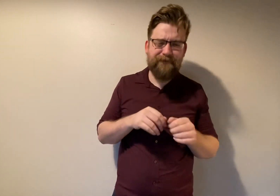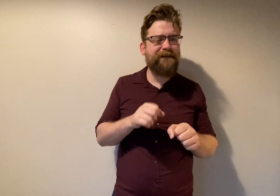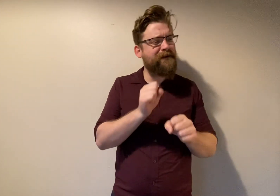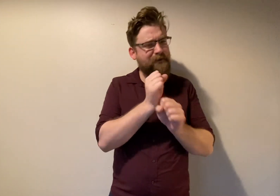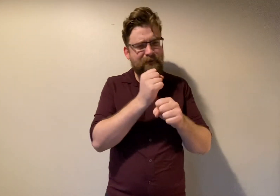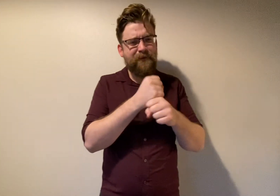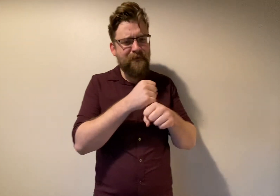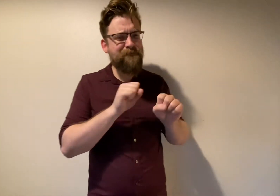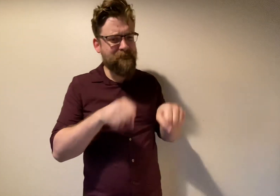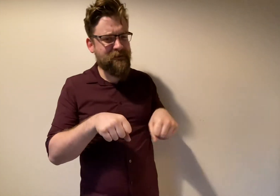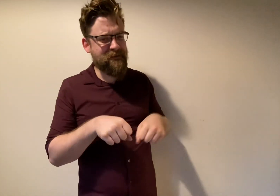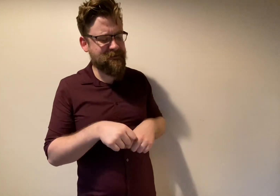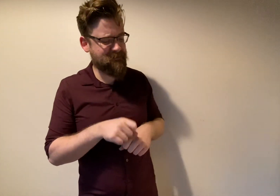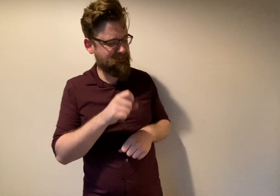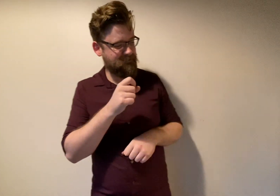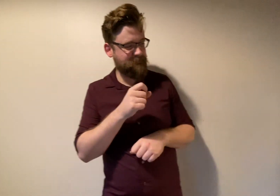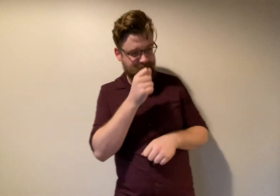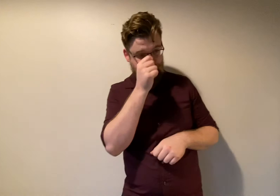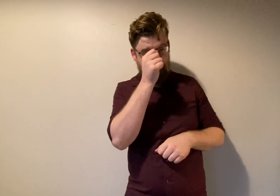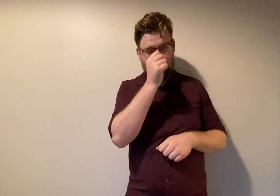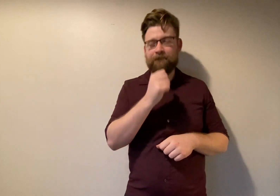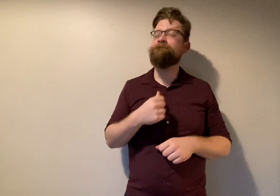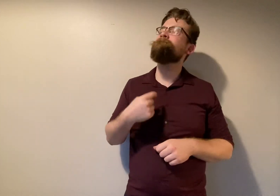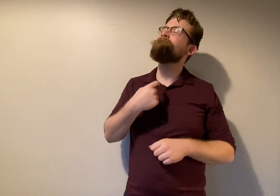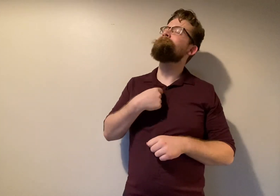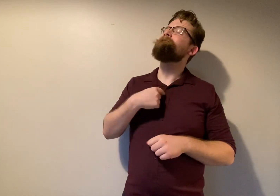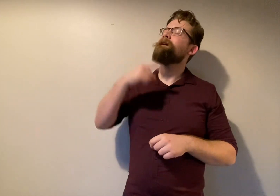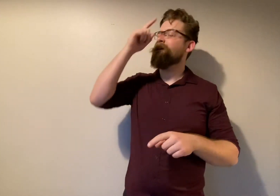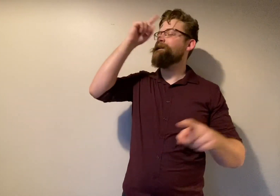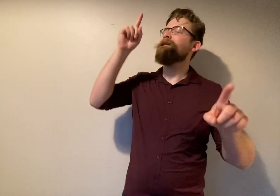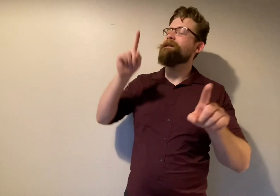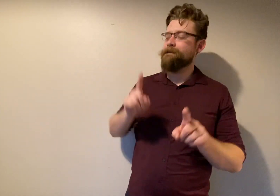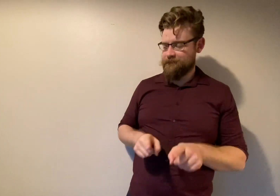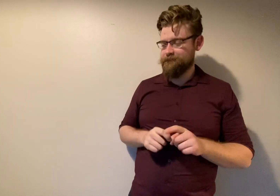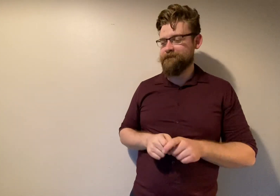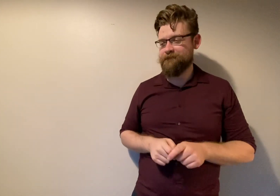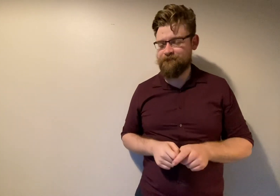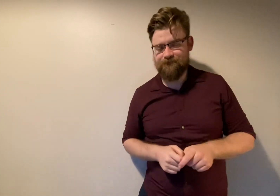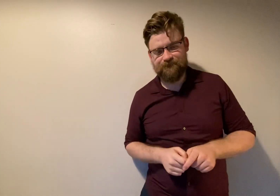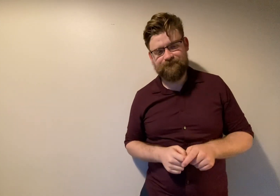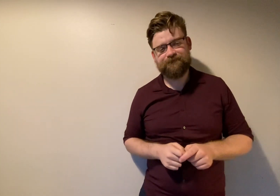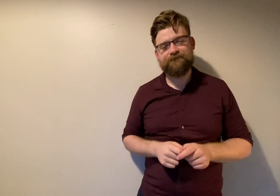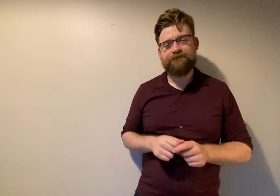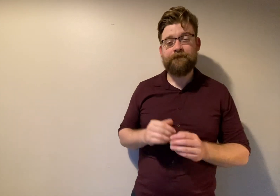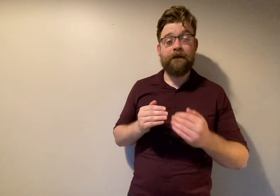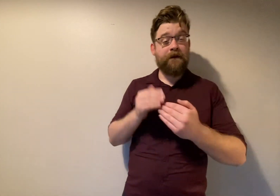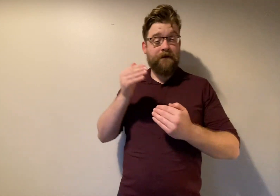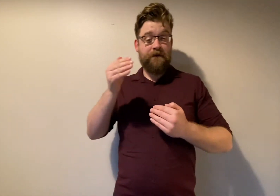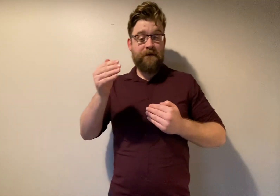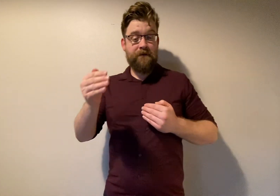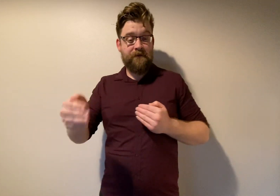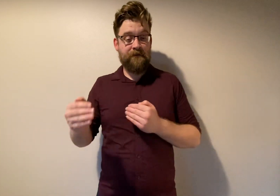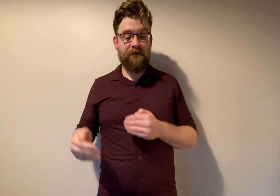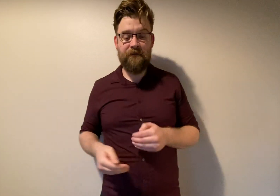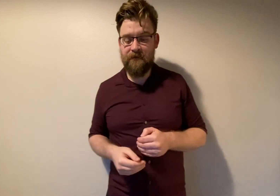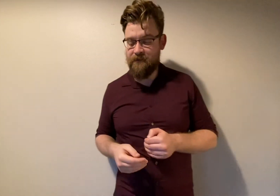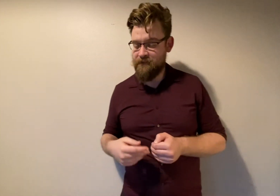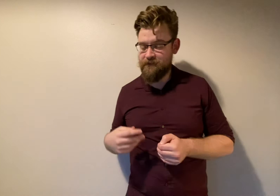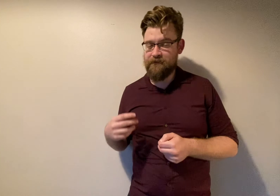much. One evening, when all the things were ready, the shoemaker and his wife laid out the gifts upon the table,